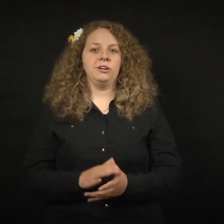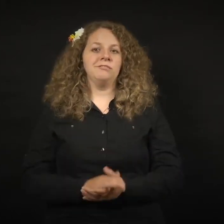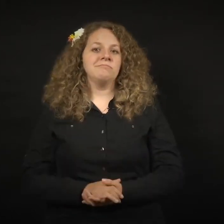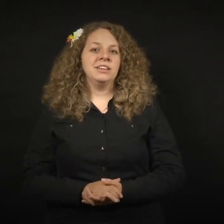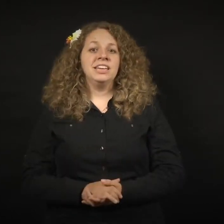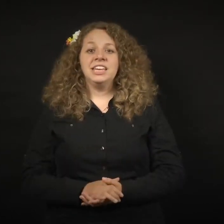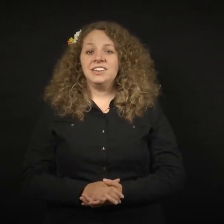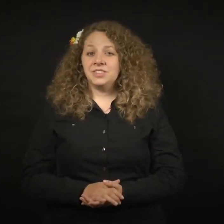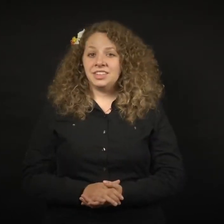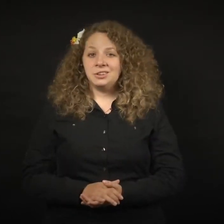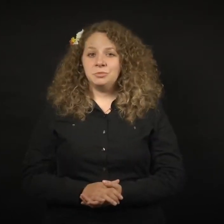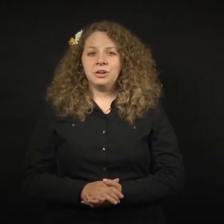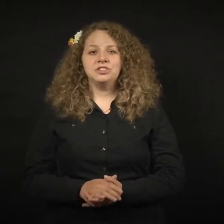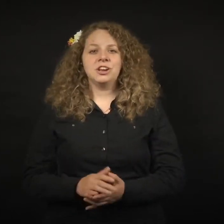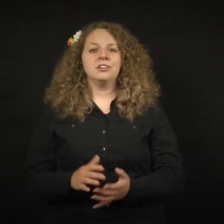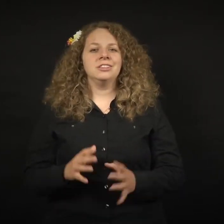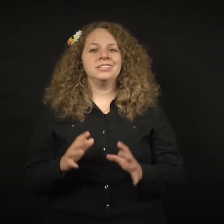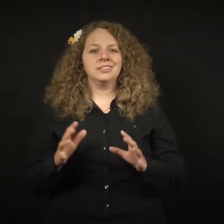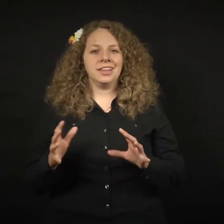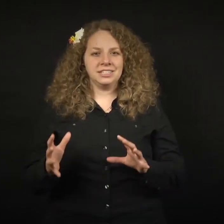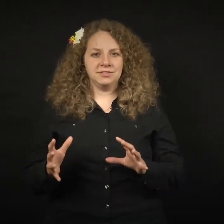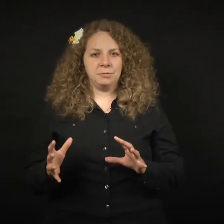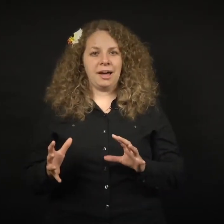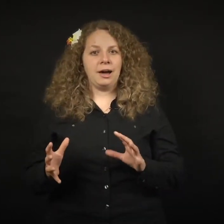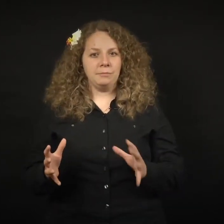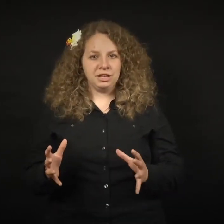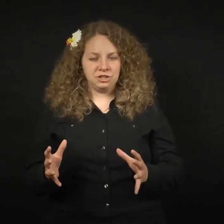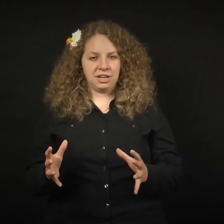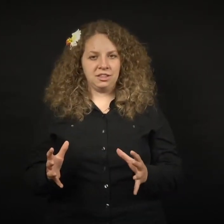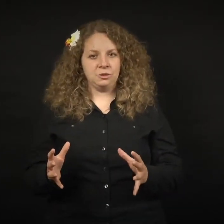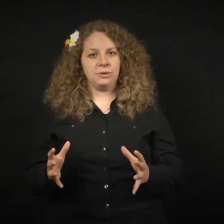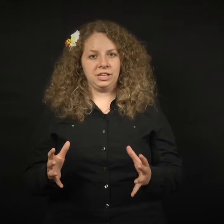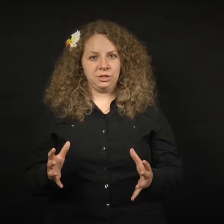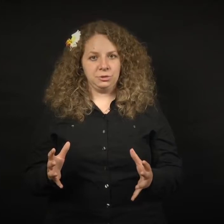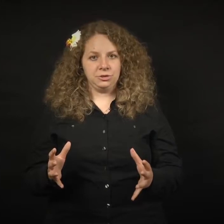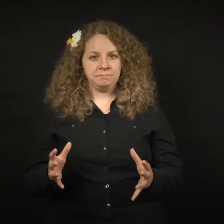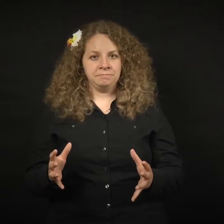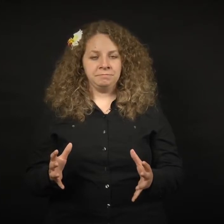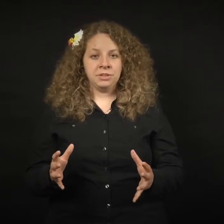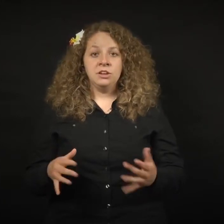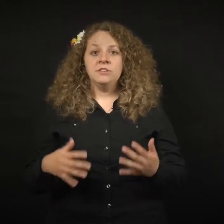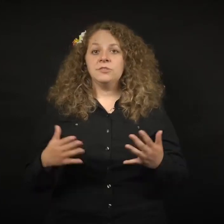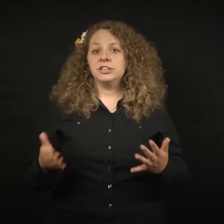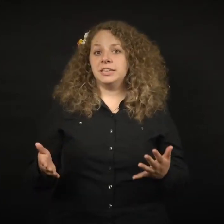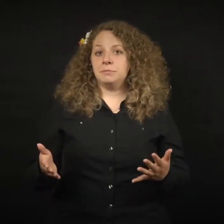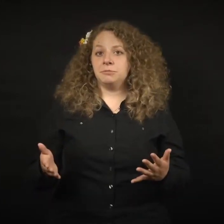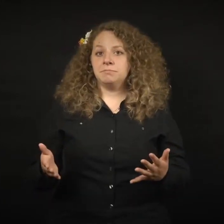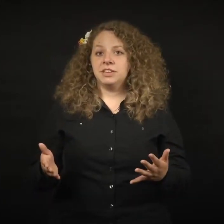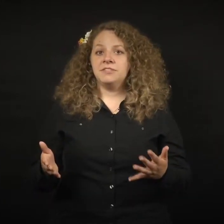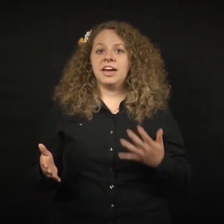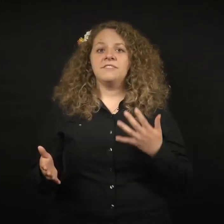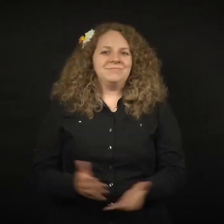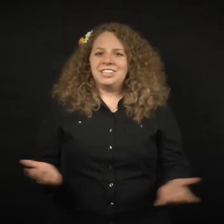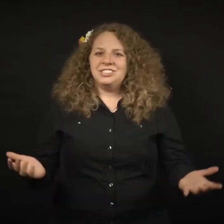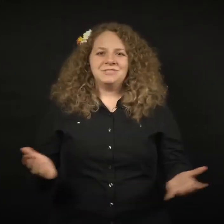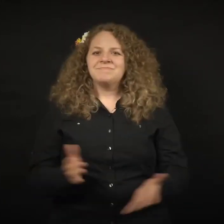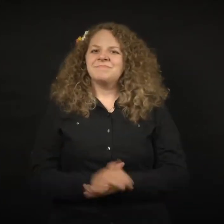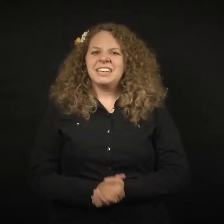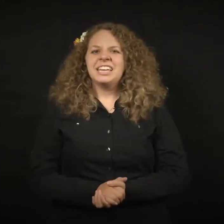important. Even then, we are generally selective about how much dialogue we include. For example, if I have a conversation in English